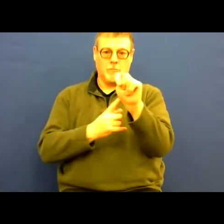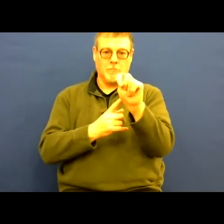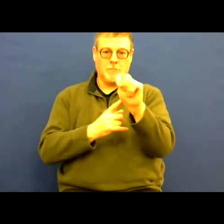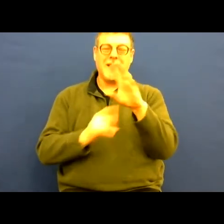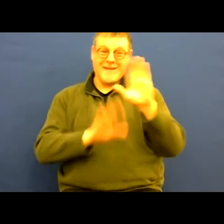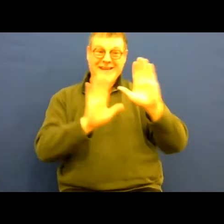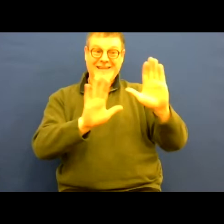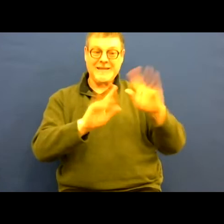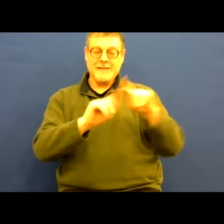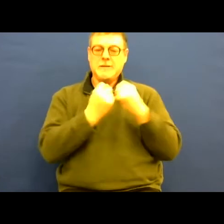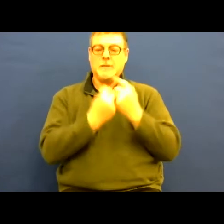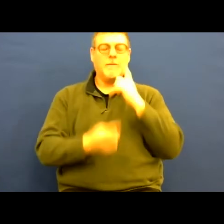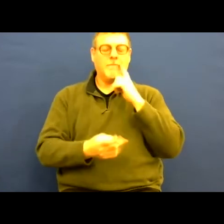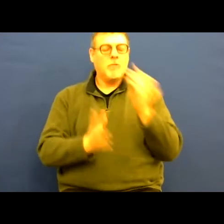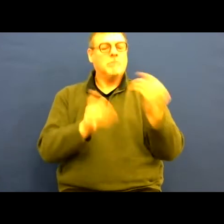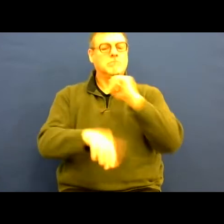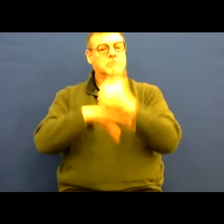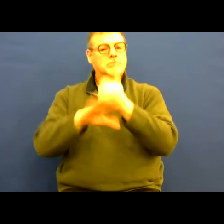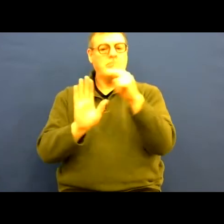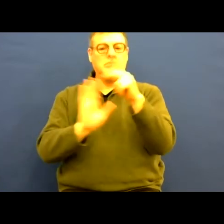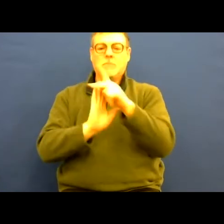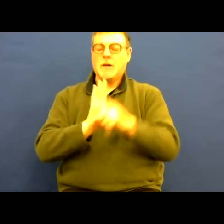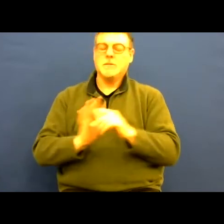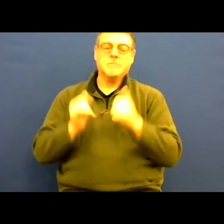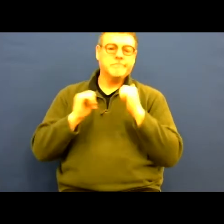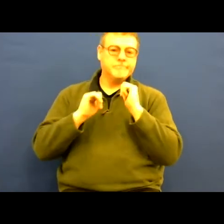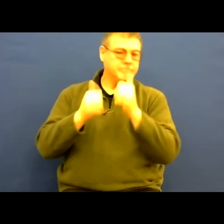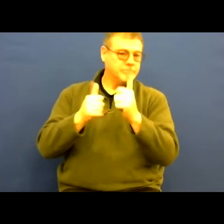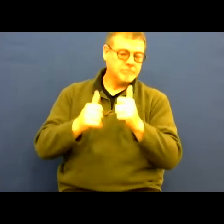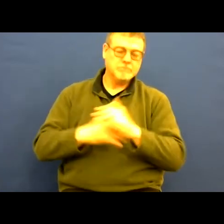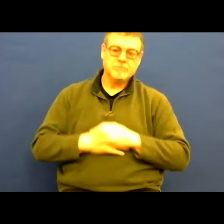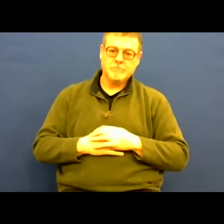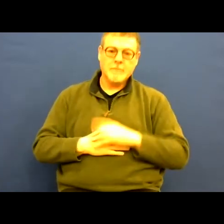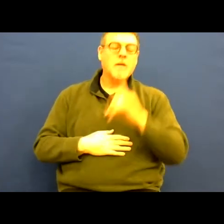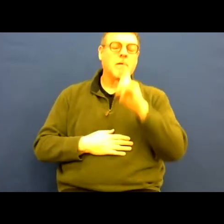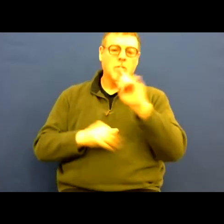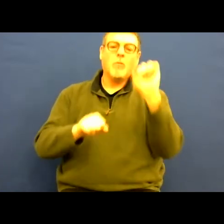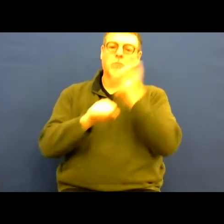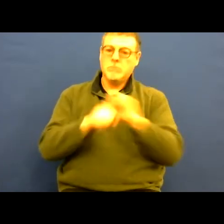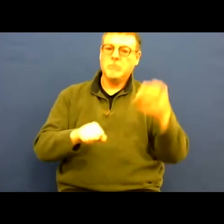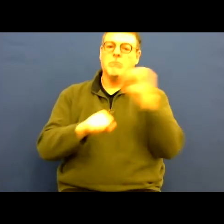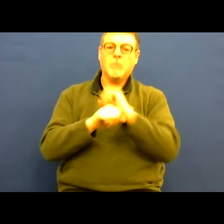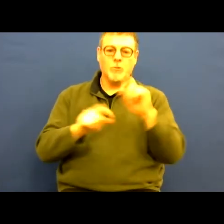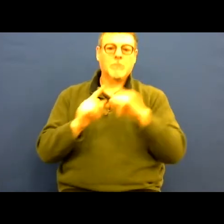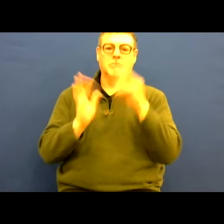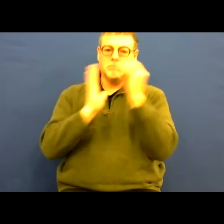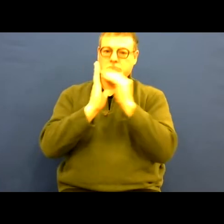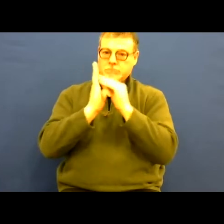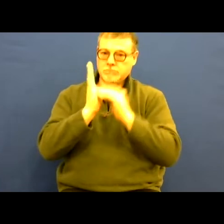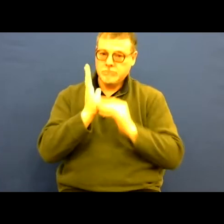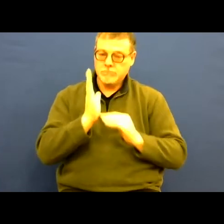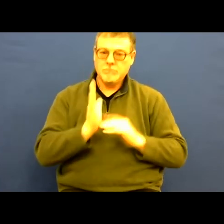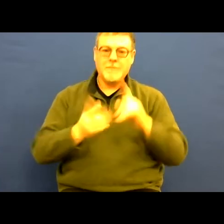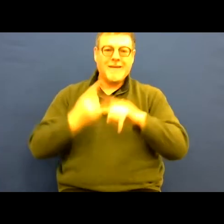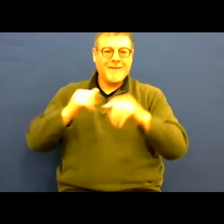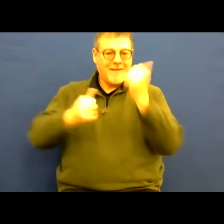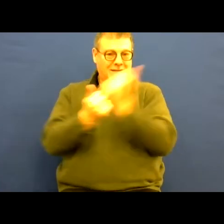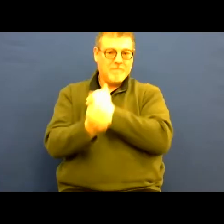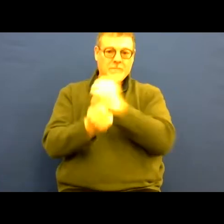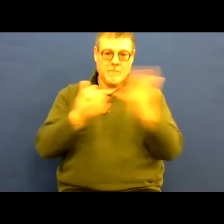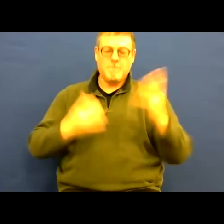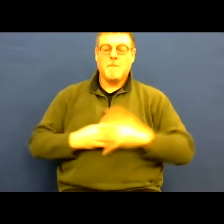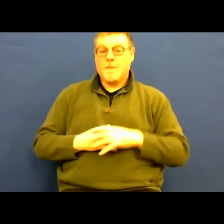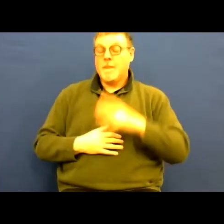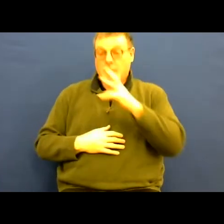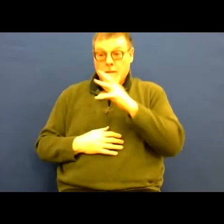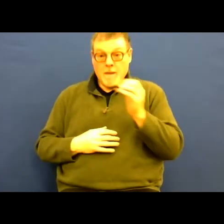for putting these policies in place. It's a lot of work to document all this stuff and get everything together. And I